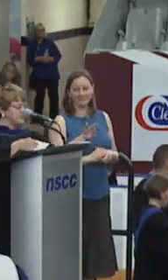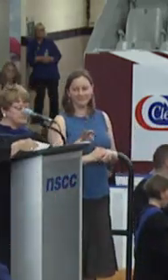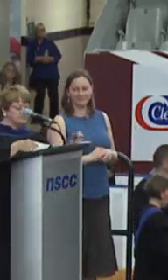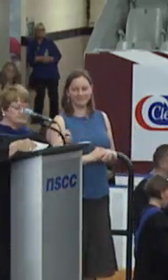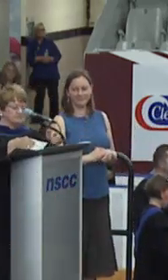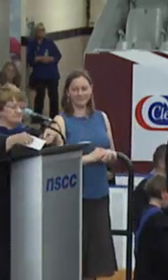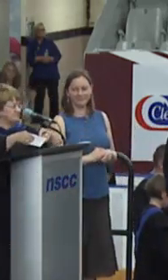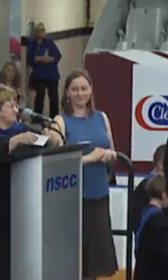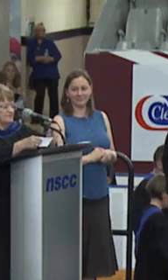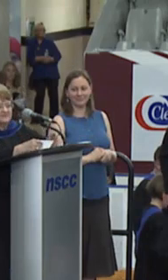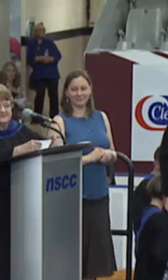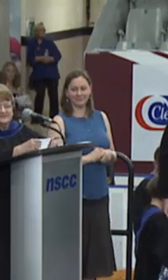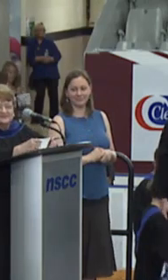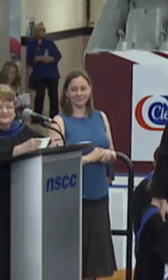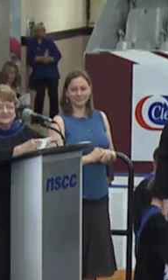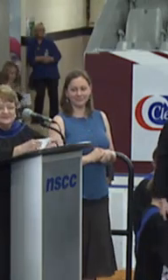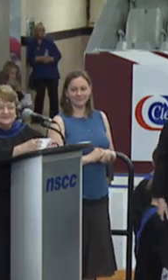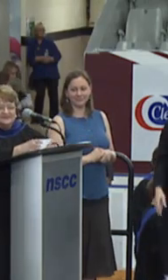Step up.